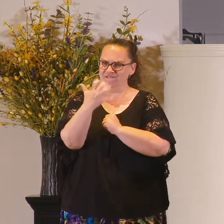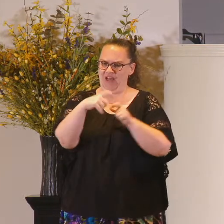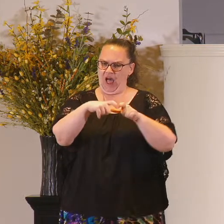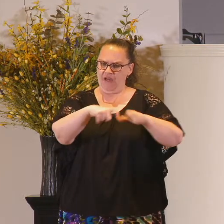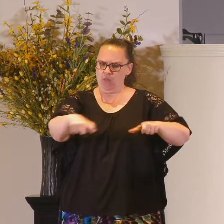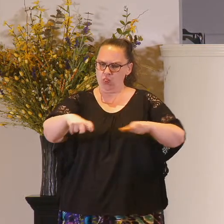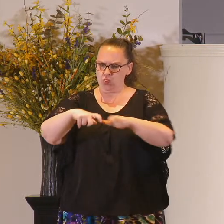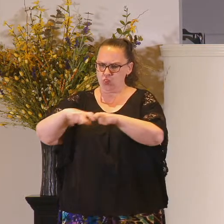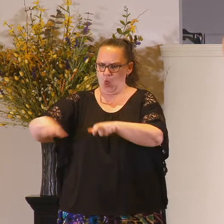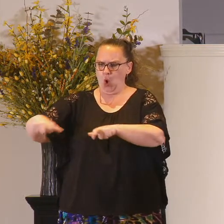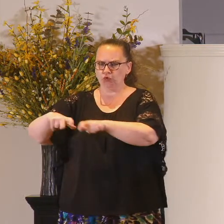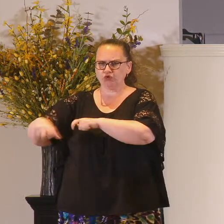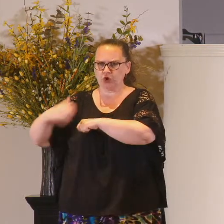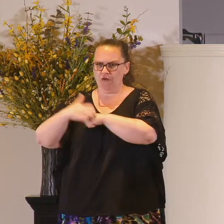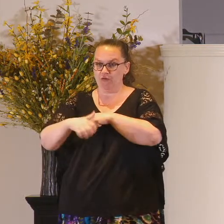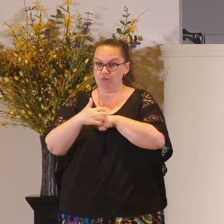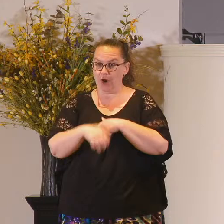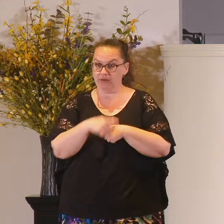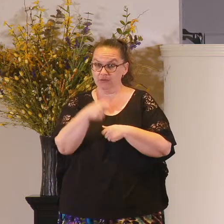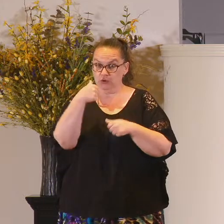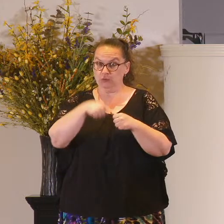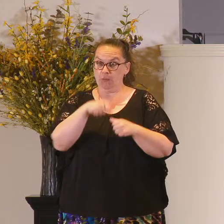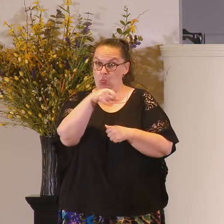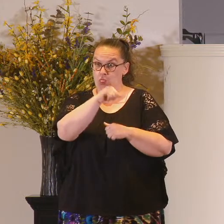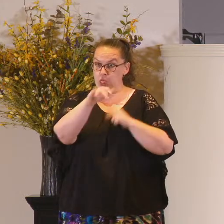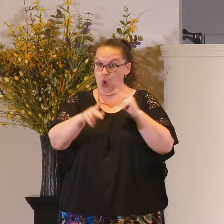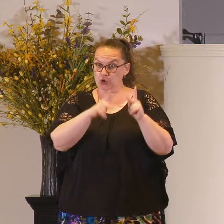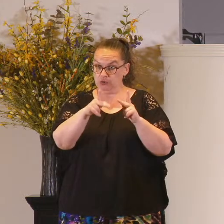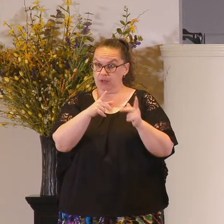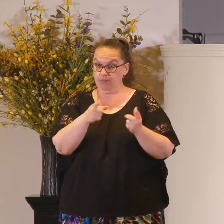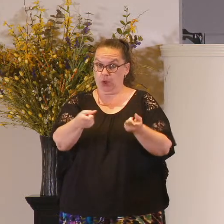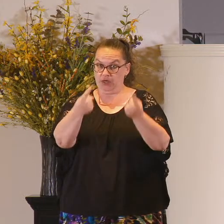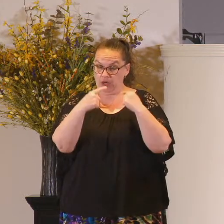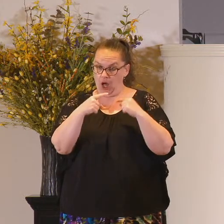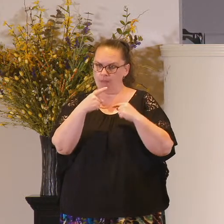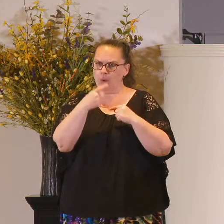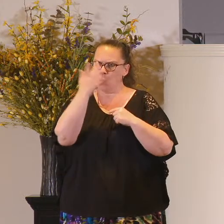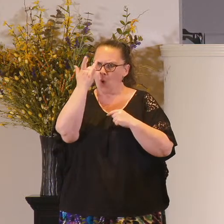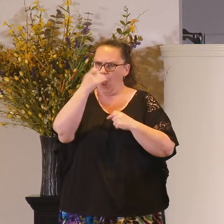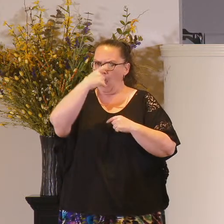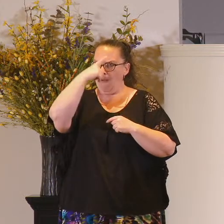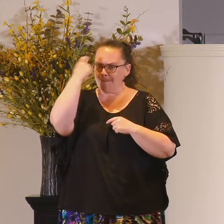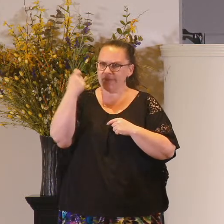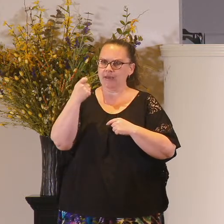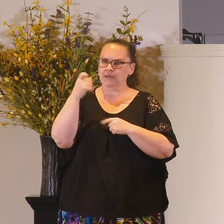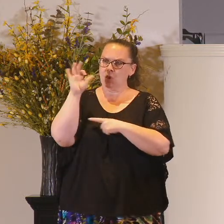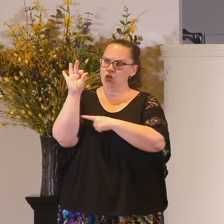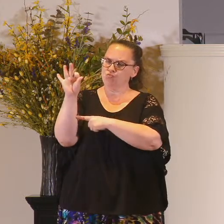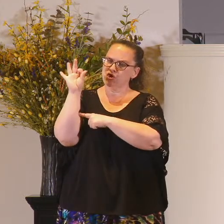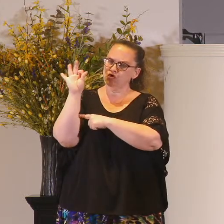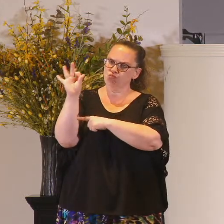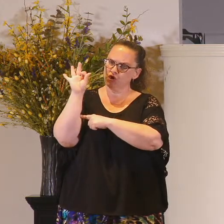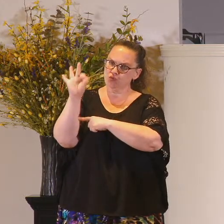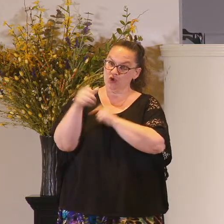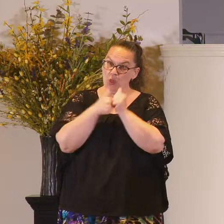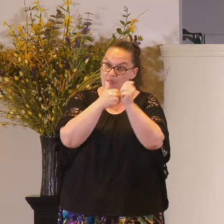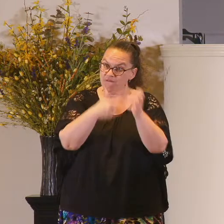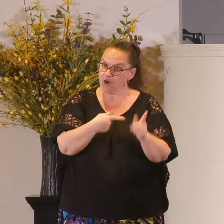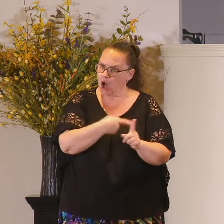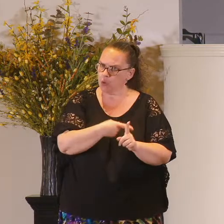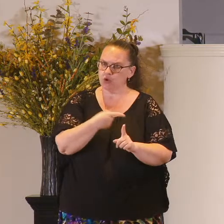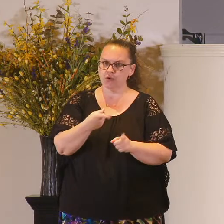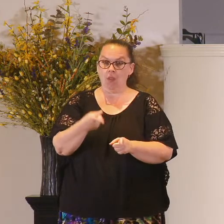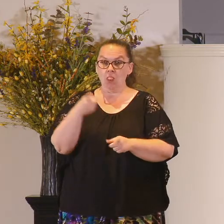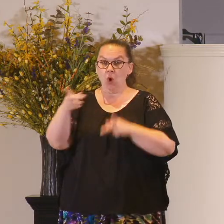5 loaves of bread. That crowd, you remember, had come in response to the preaching of the 12. These people are ready to